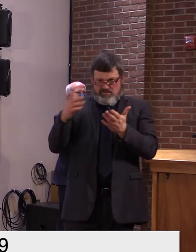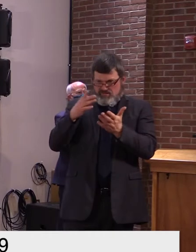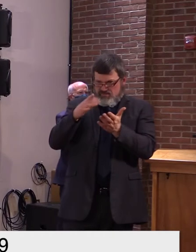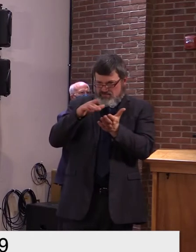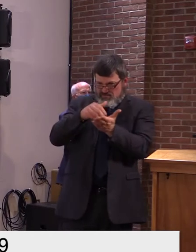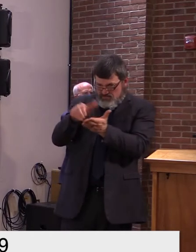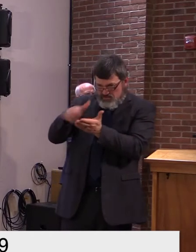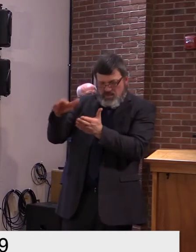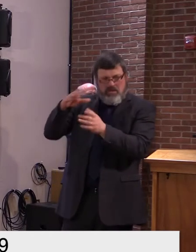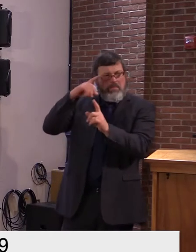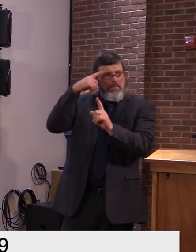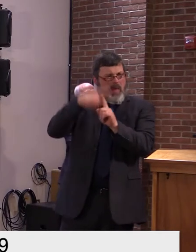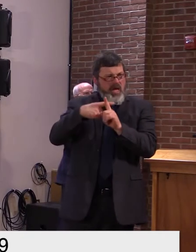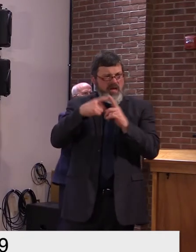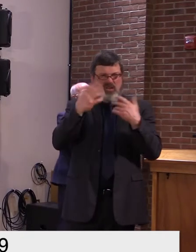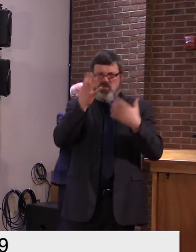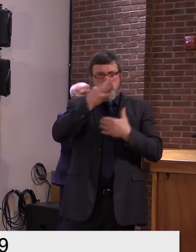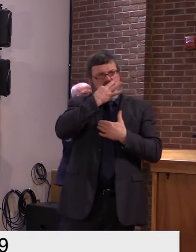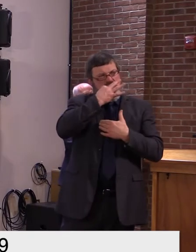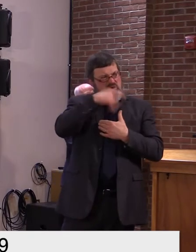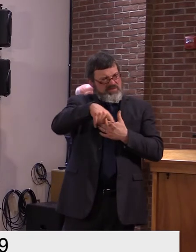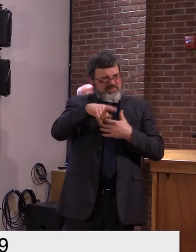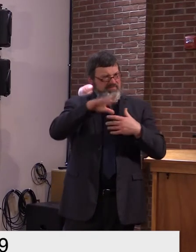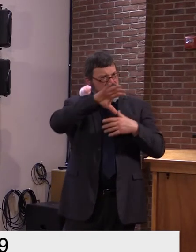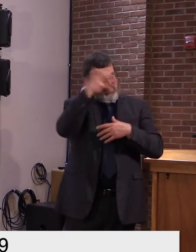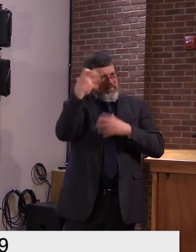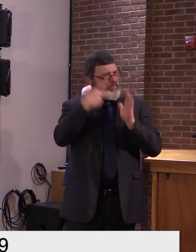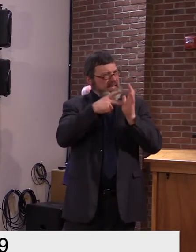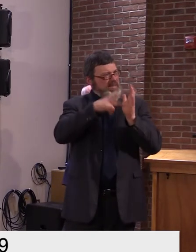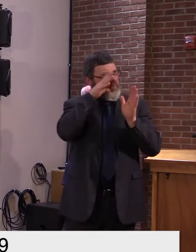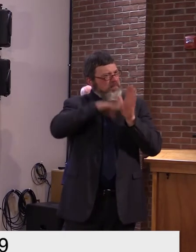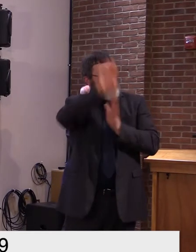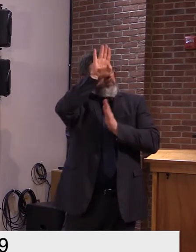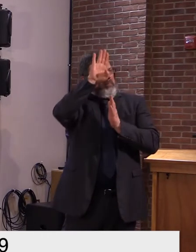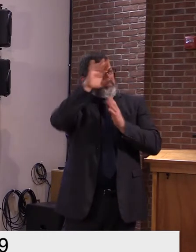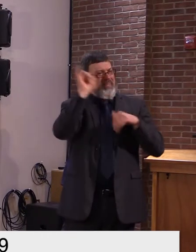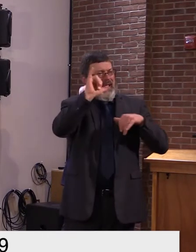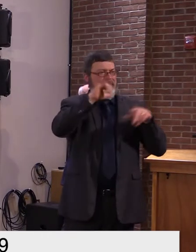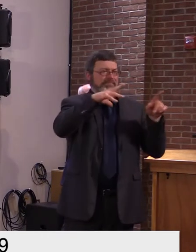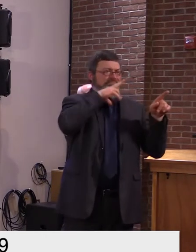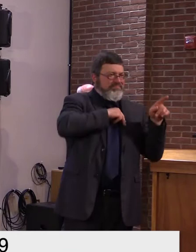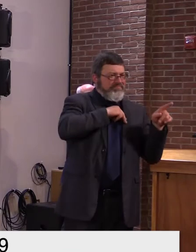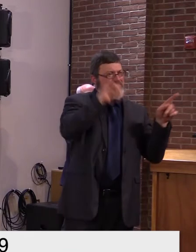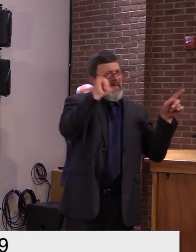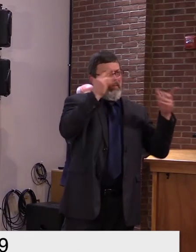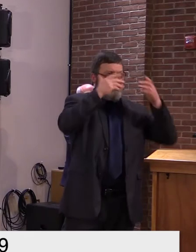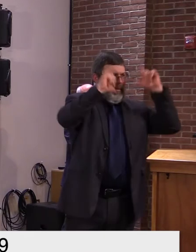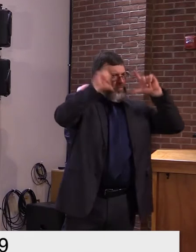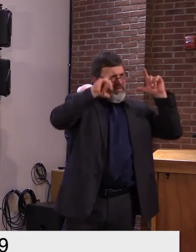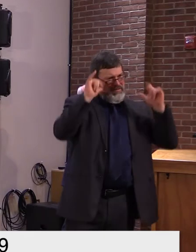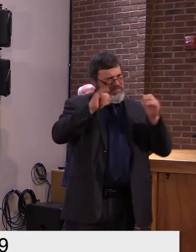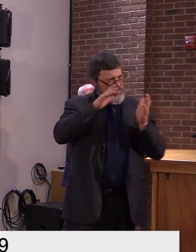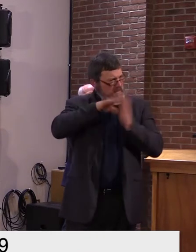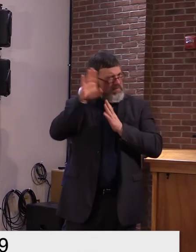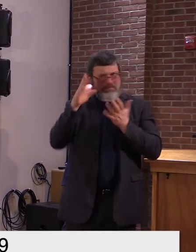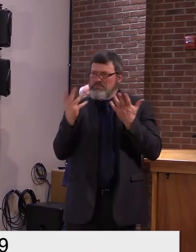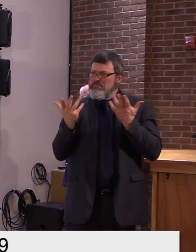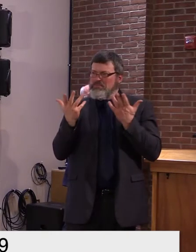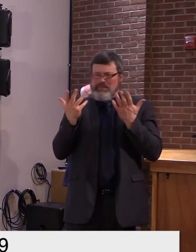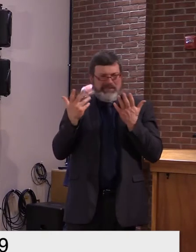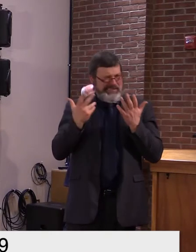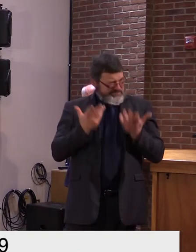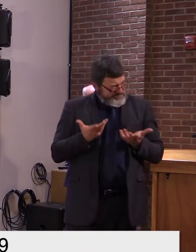with holiday visits approaching? Yeah, I'm not aware that we've laid anyone off, Craig. Where did you say that came from?